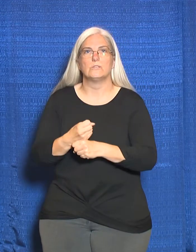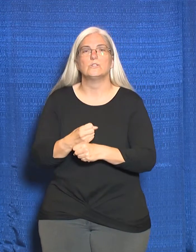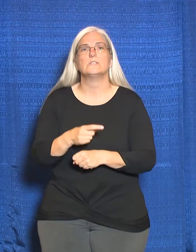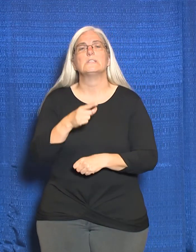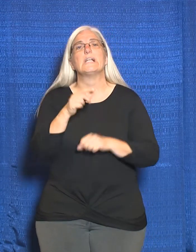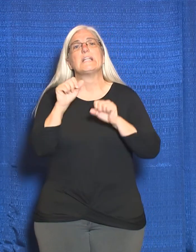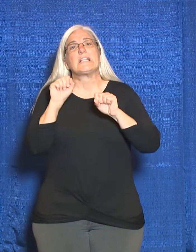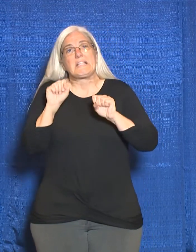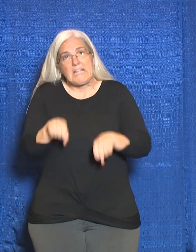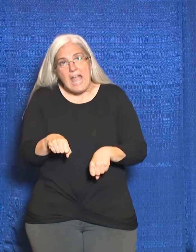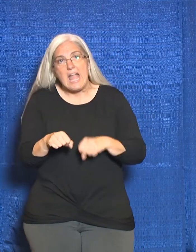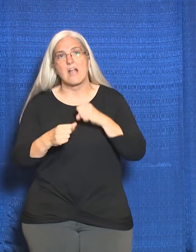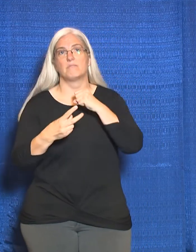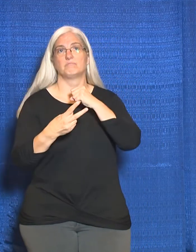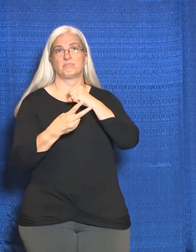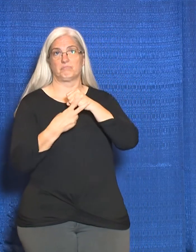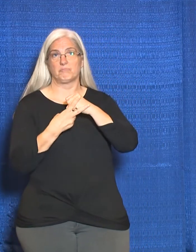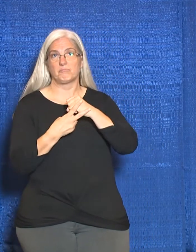central file.